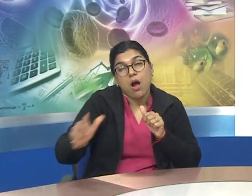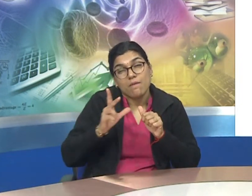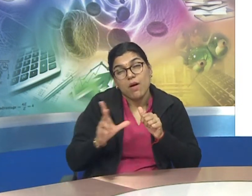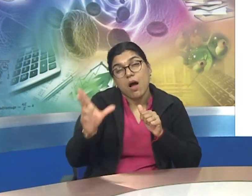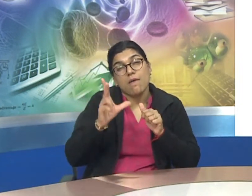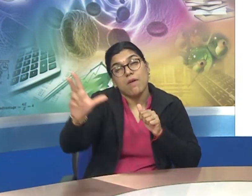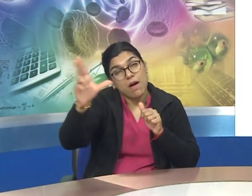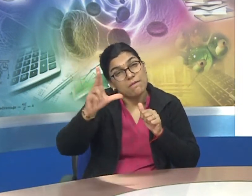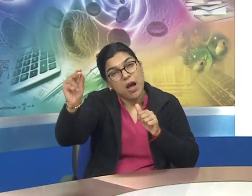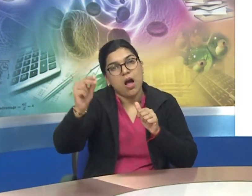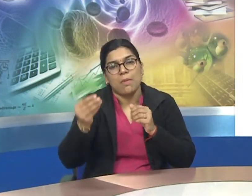areas.